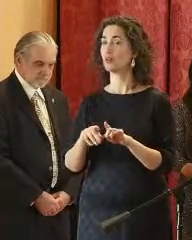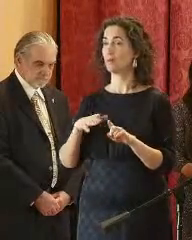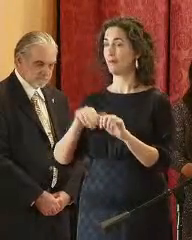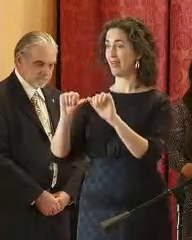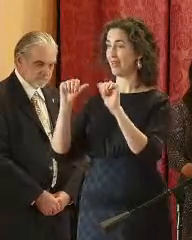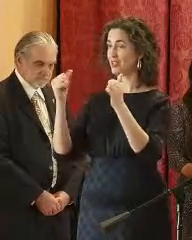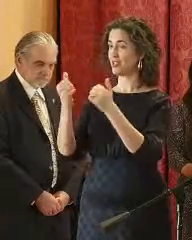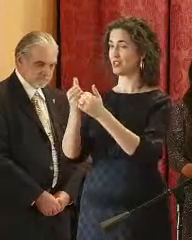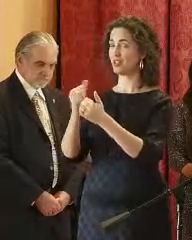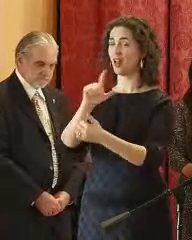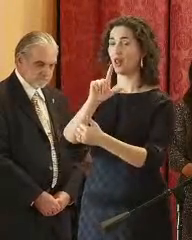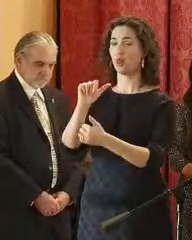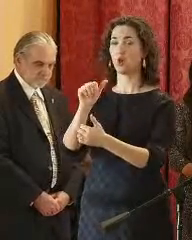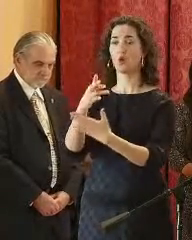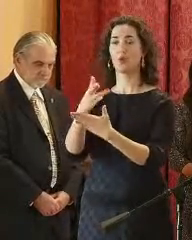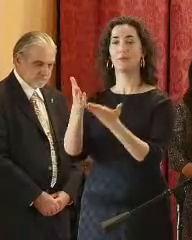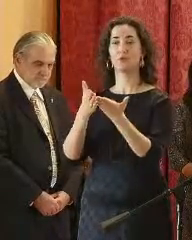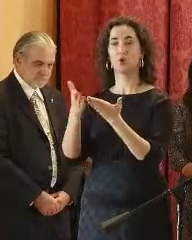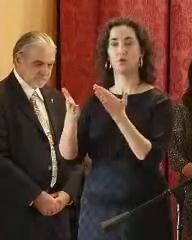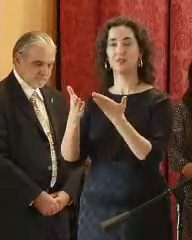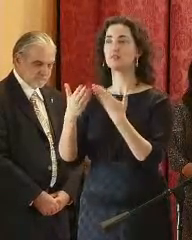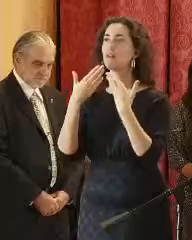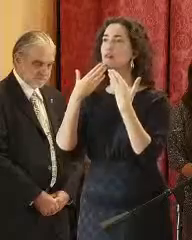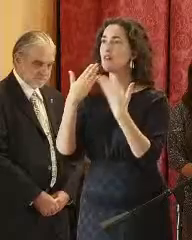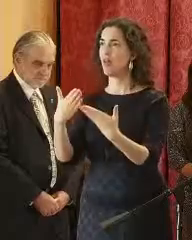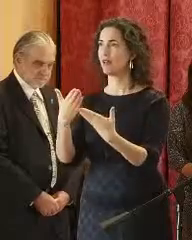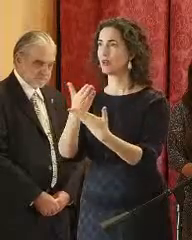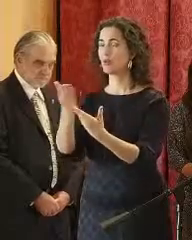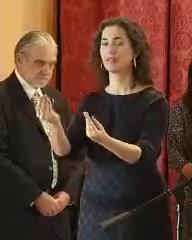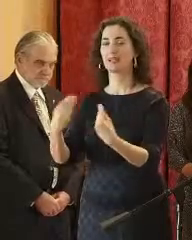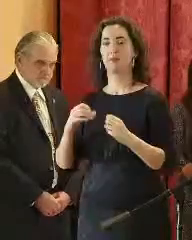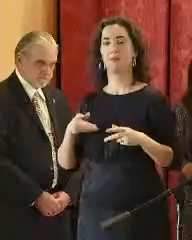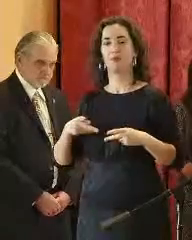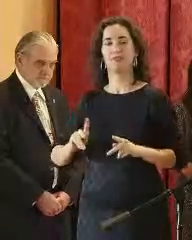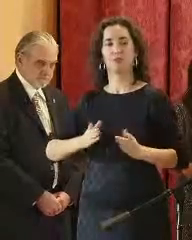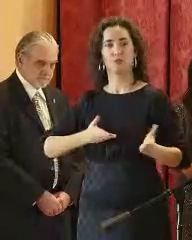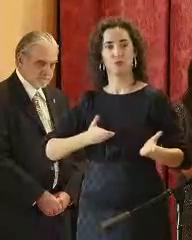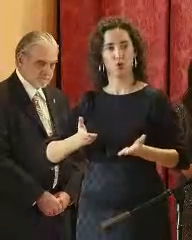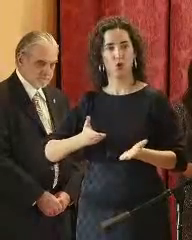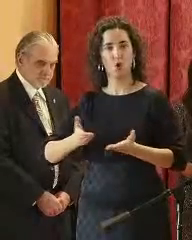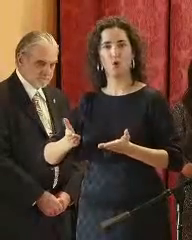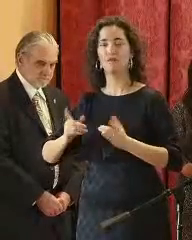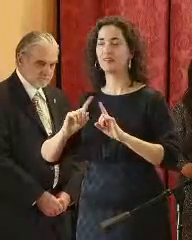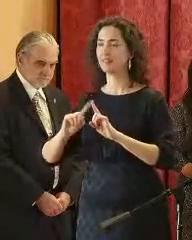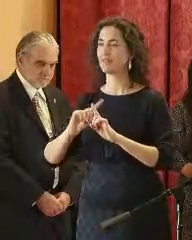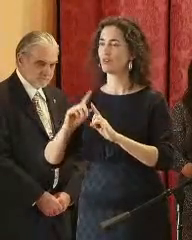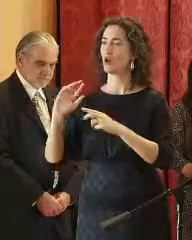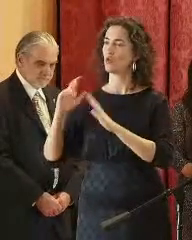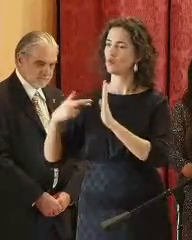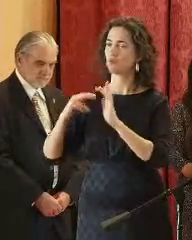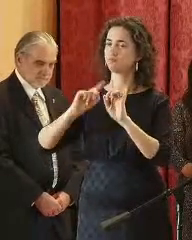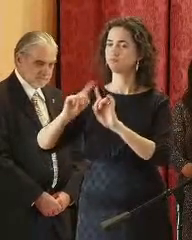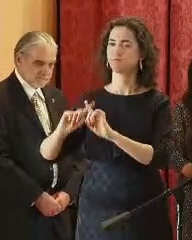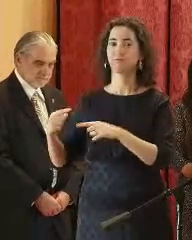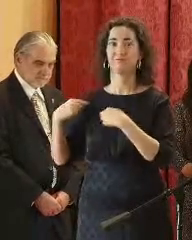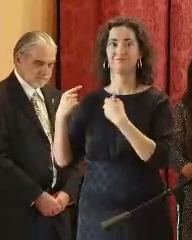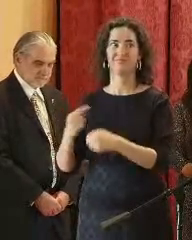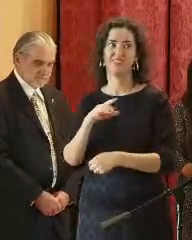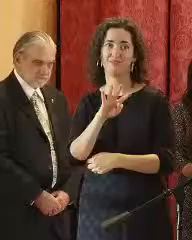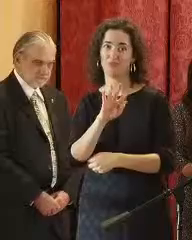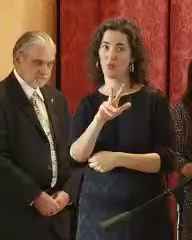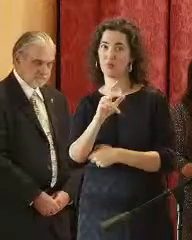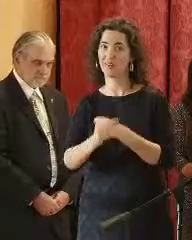agency, Louisiana Rehabilitation Services, for giving me an opportunity to serve in several different capacities over the last 43